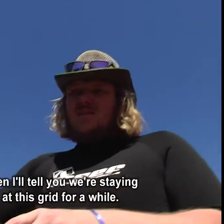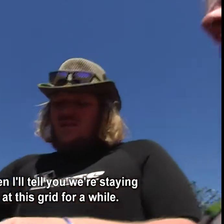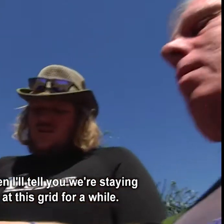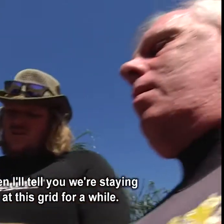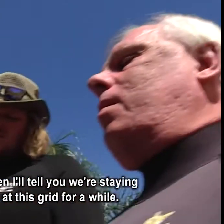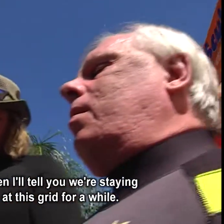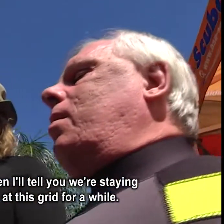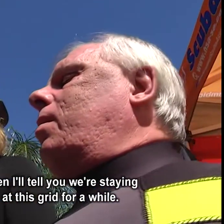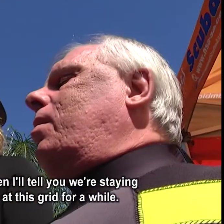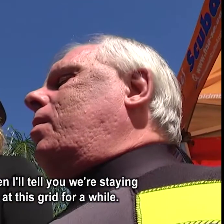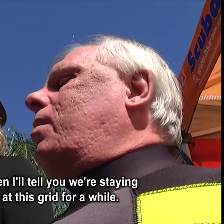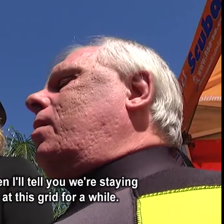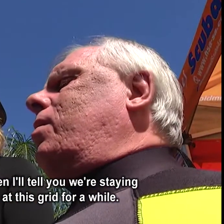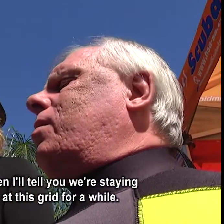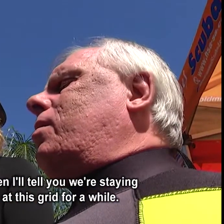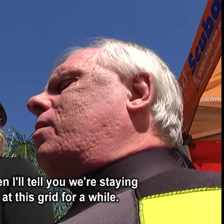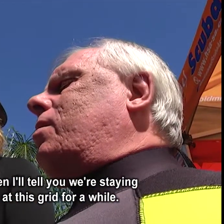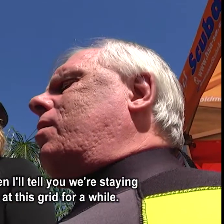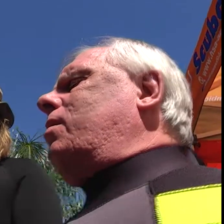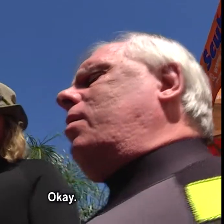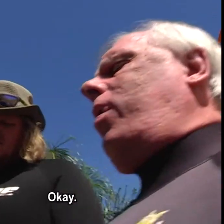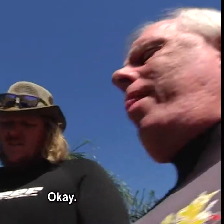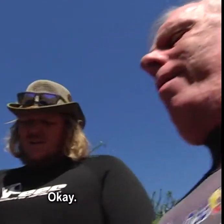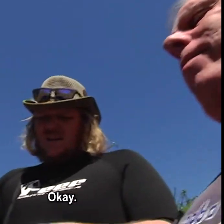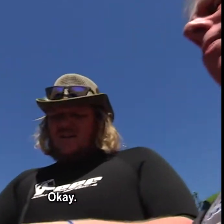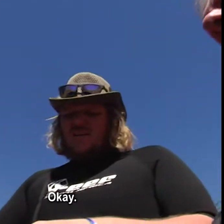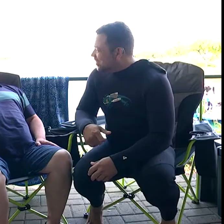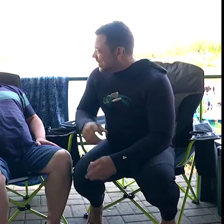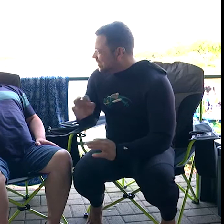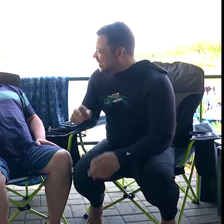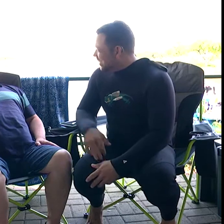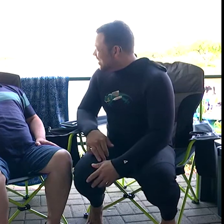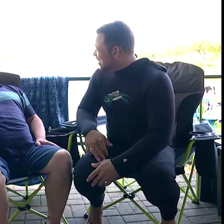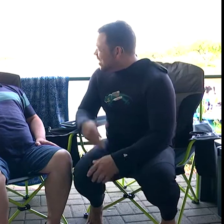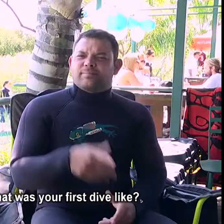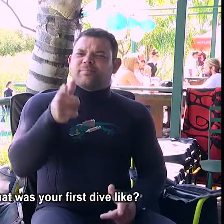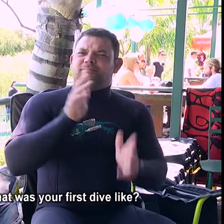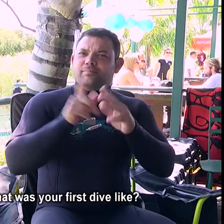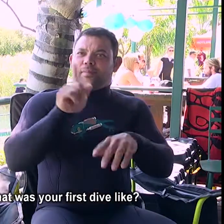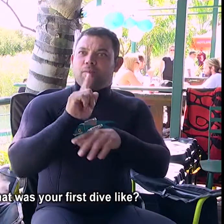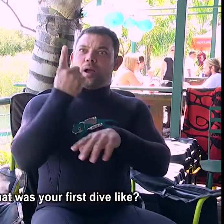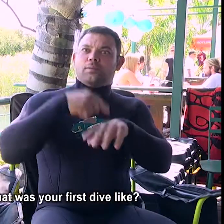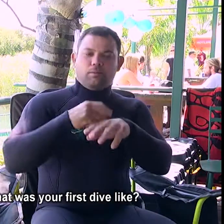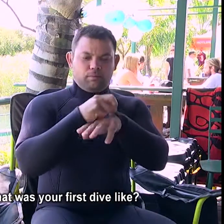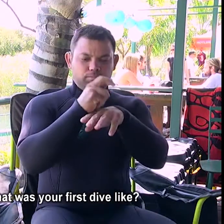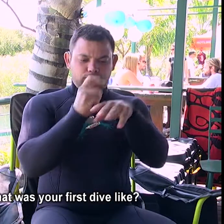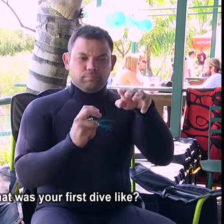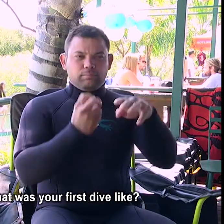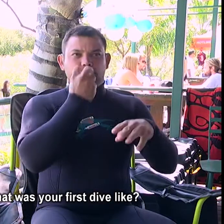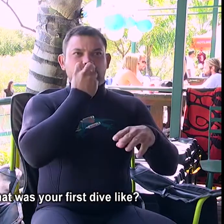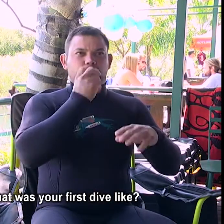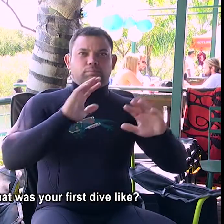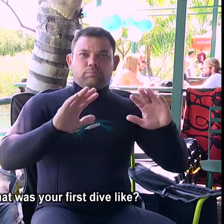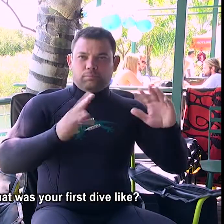vir jou wys, ons gaan op die grid sit. Ons 'n rukkie daar wees. Okay? What was your first dive